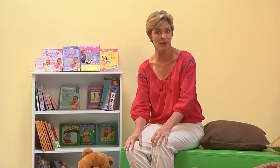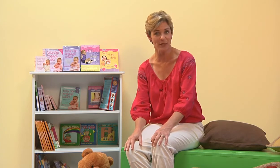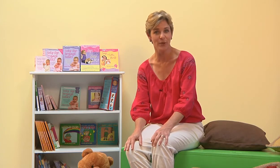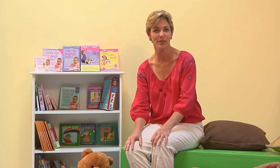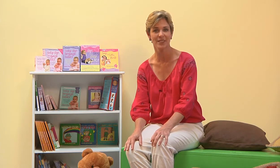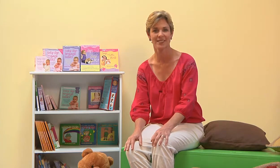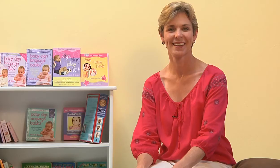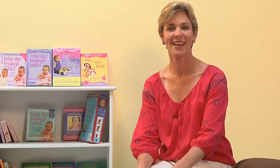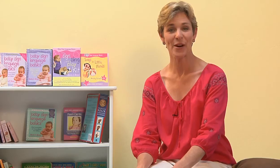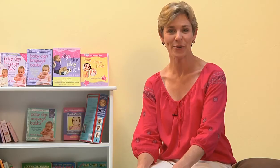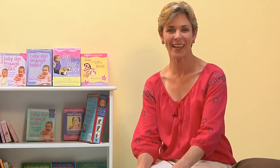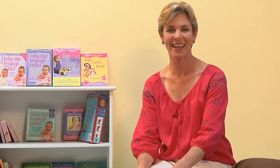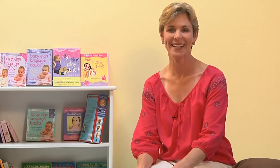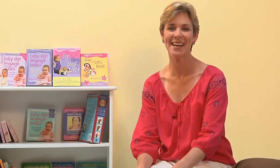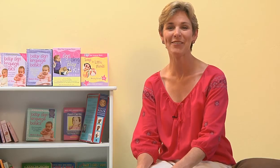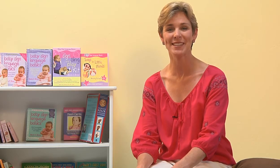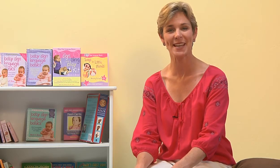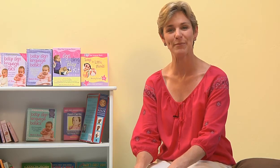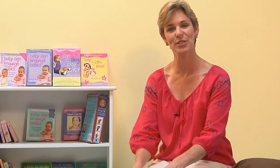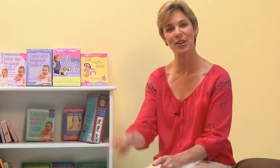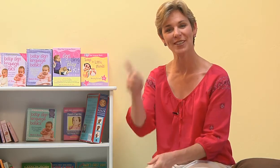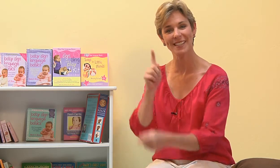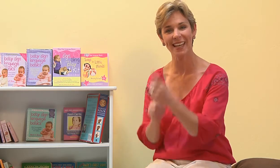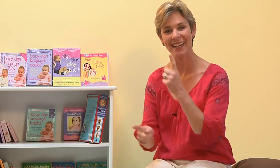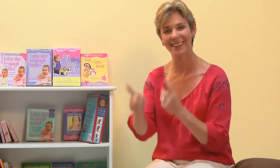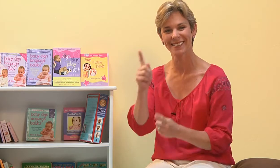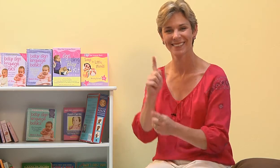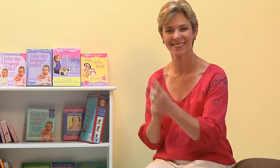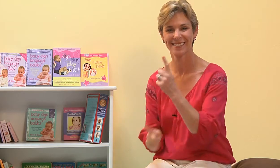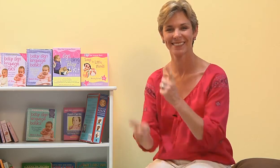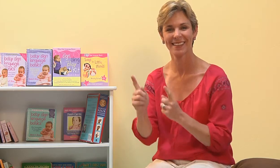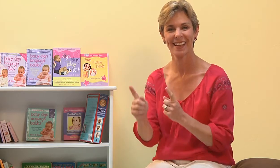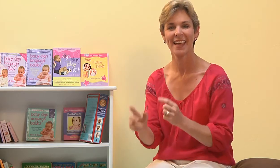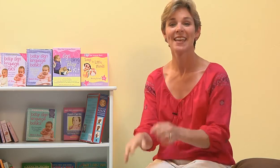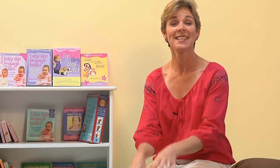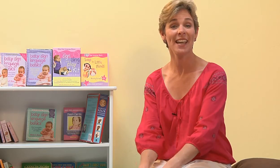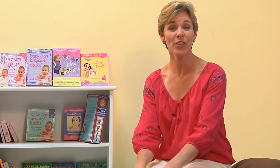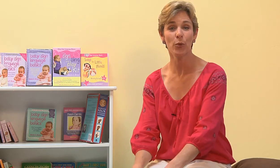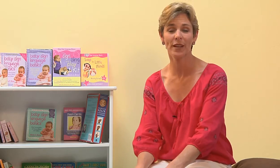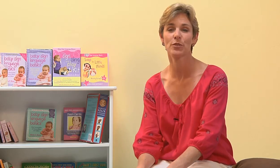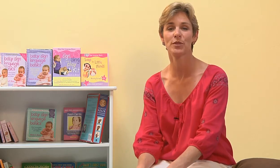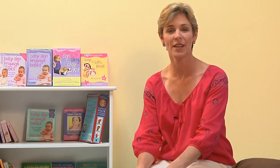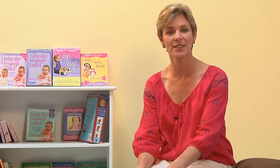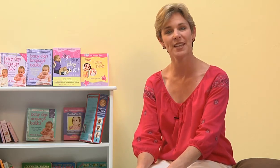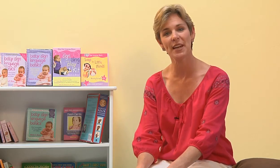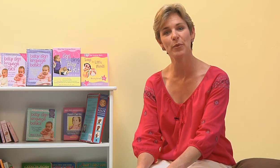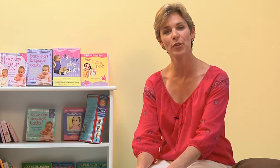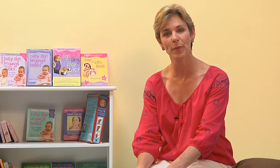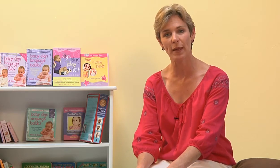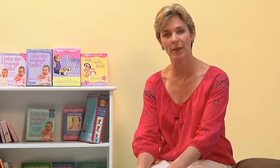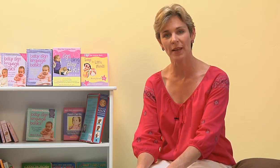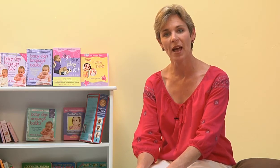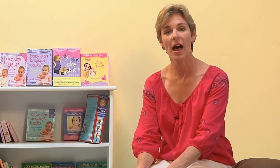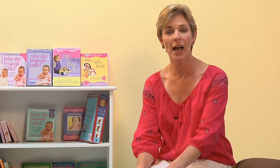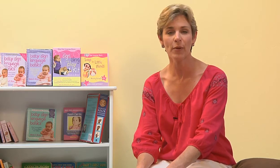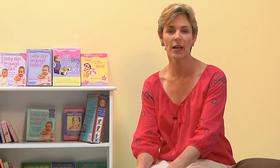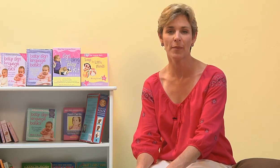months old. Okay, now it's time to start signing. To get the quickest results signing with your baby, I